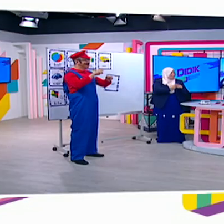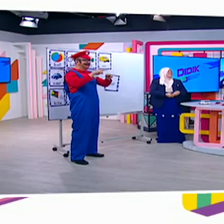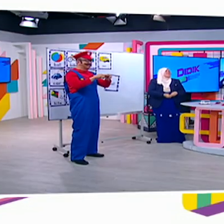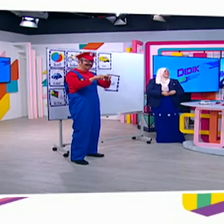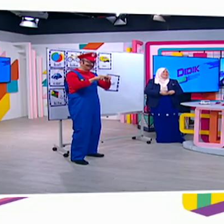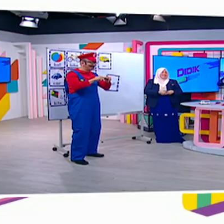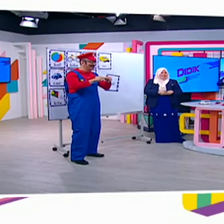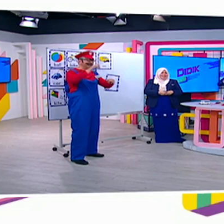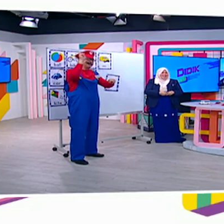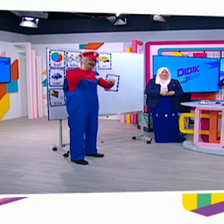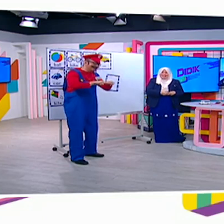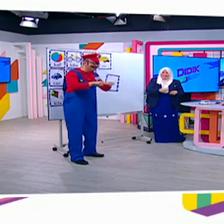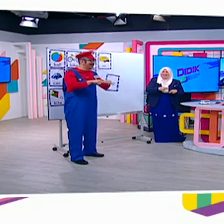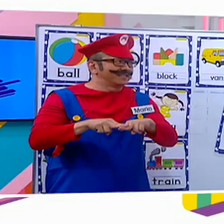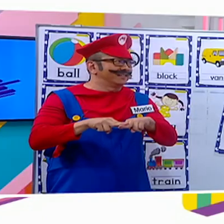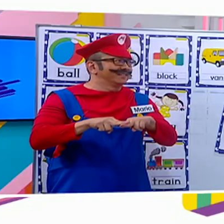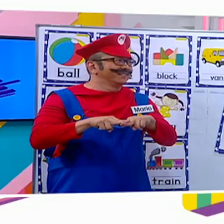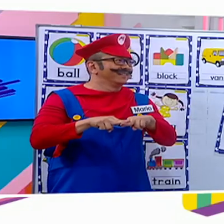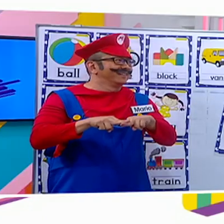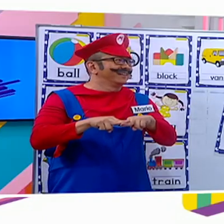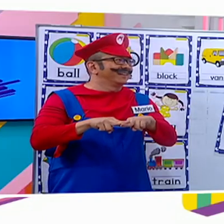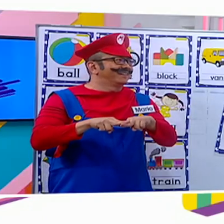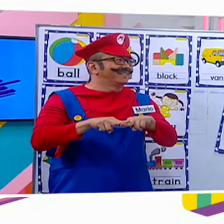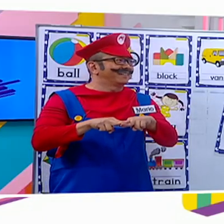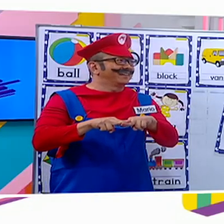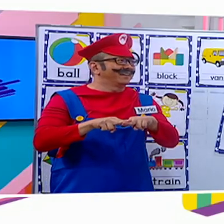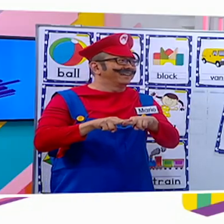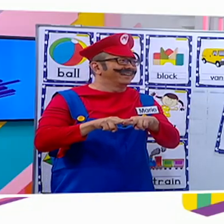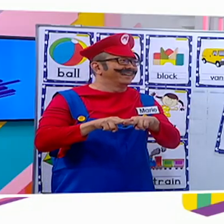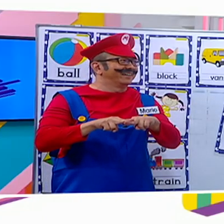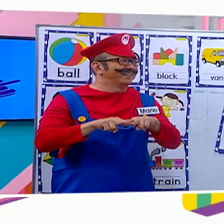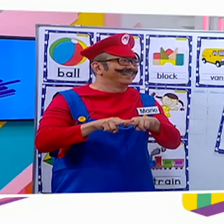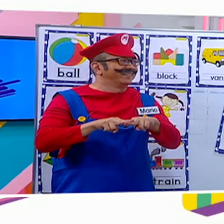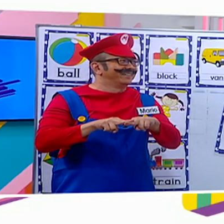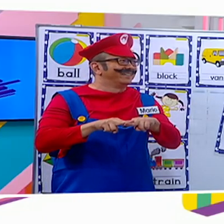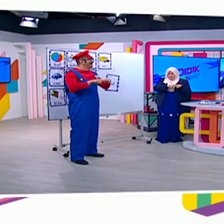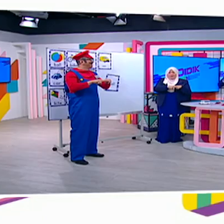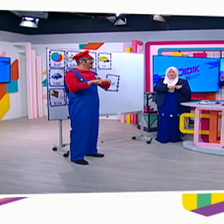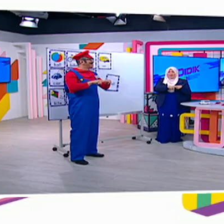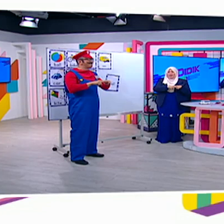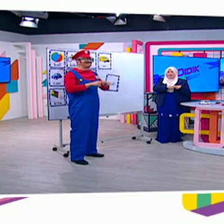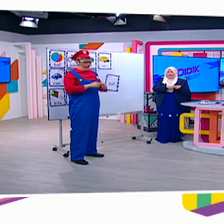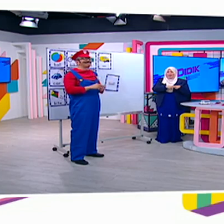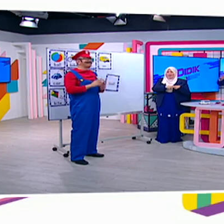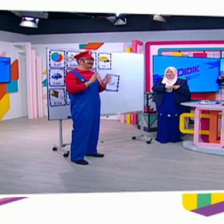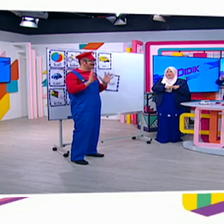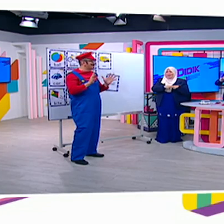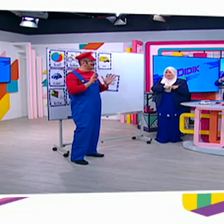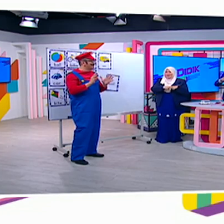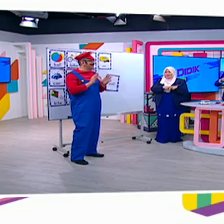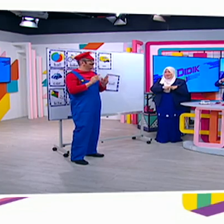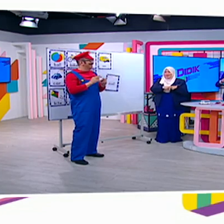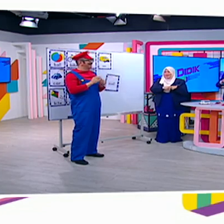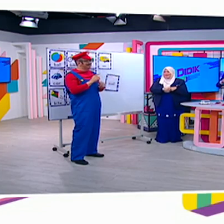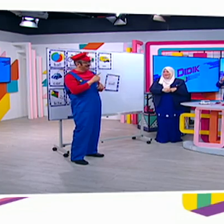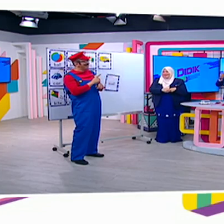short. This is train. This is a seat. Yes, this is seat. Okay. Oh, sounds very interesting. So after this, we're going to learn